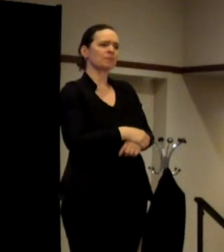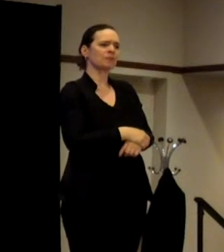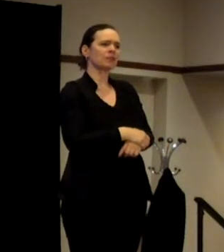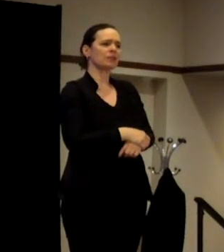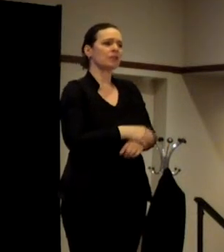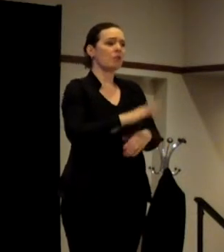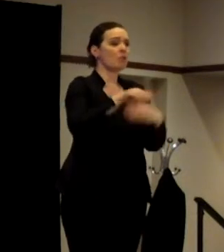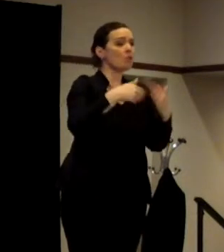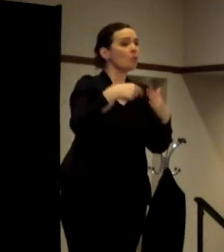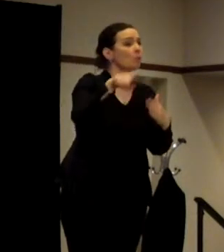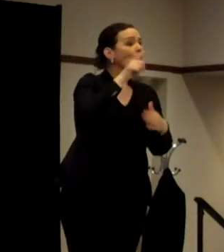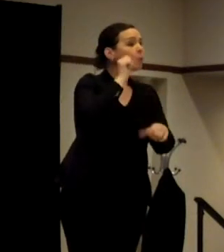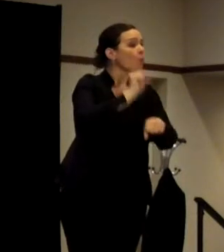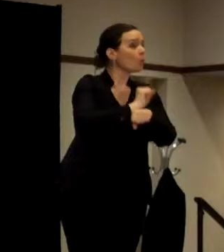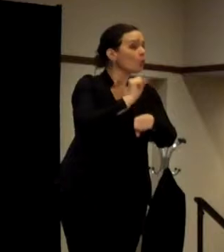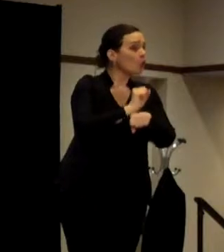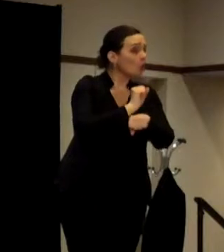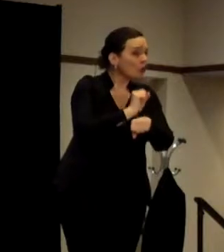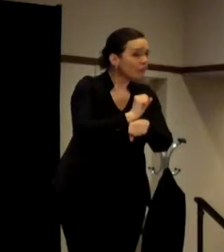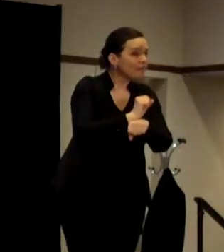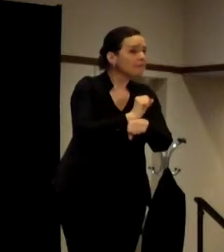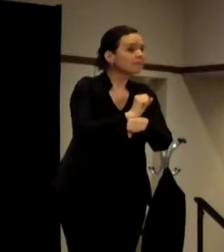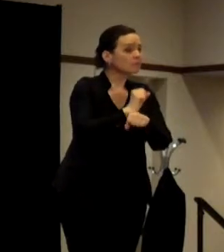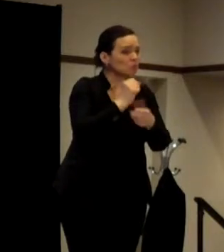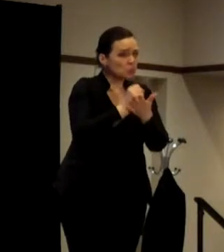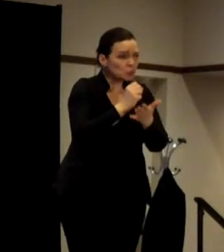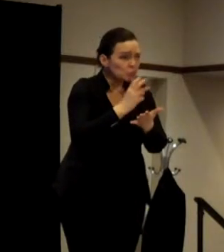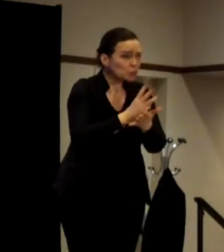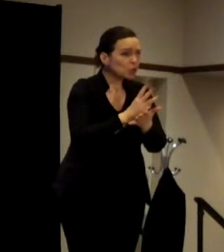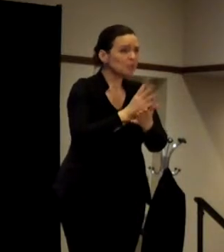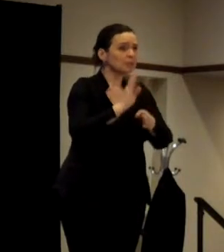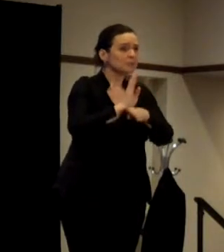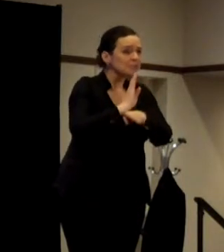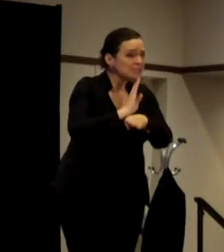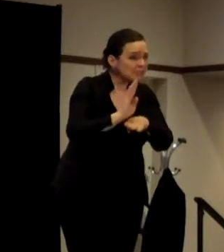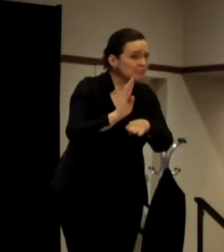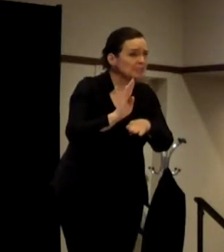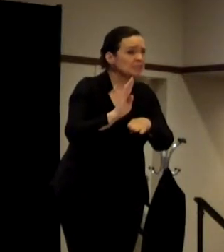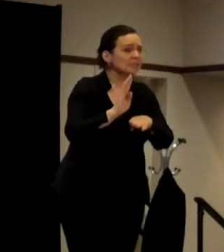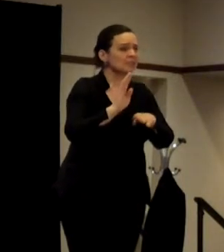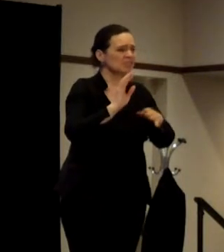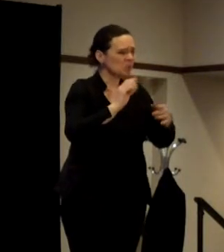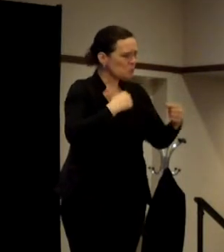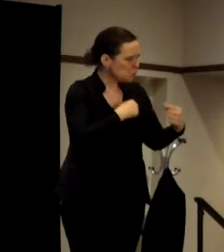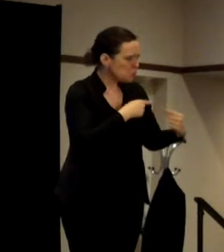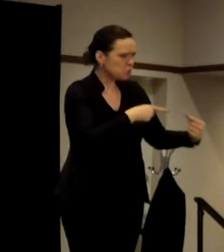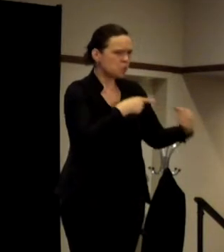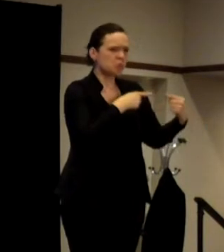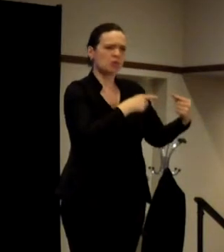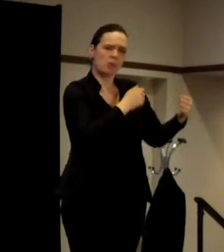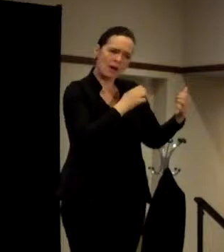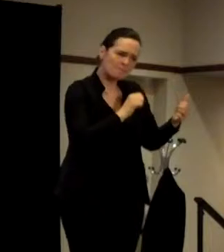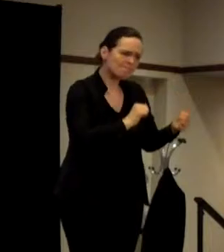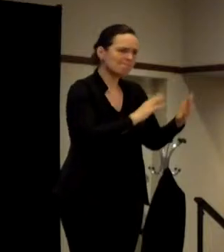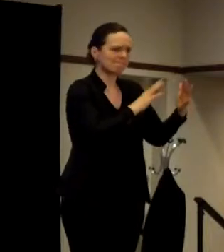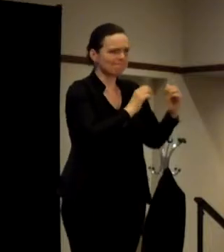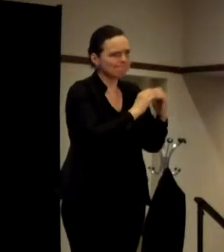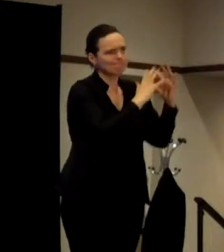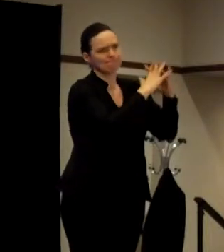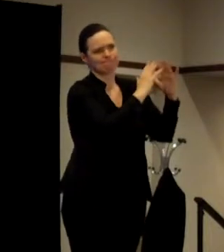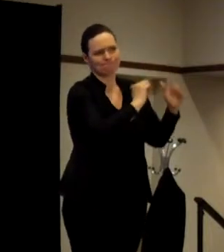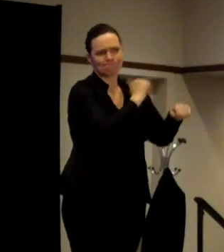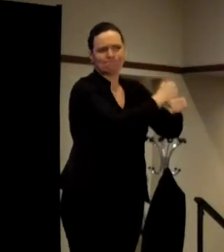them back in. And then there's, once you have a trained workforce, that's an asset for the economic